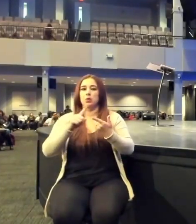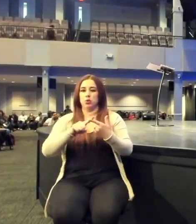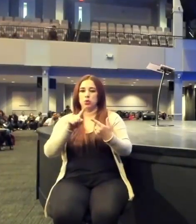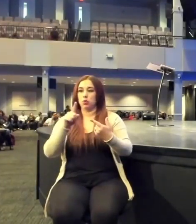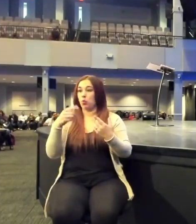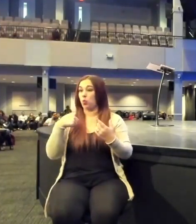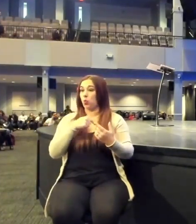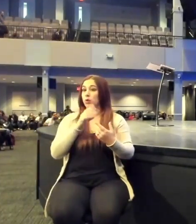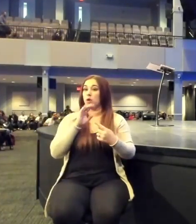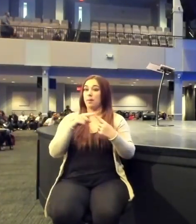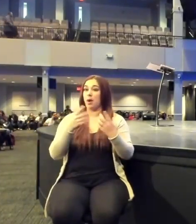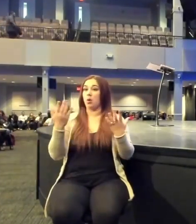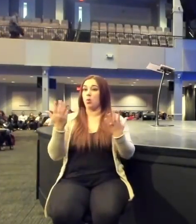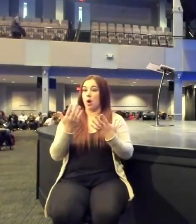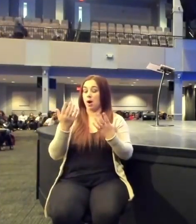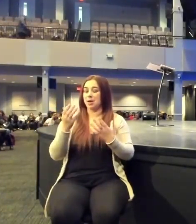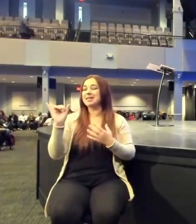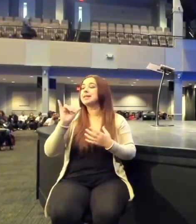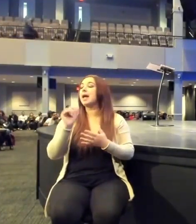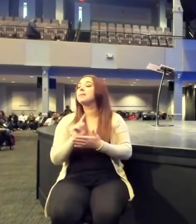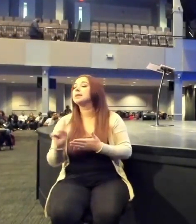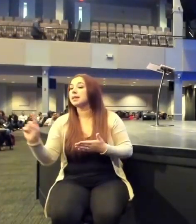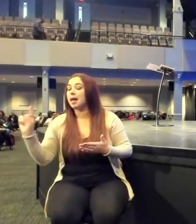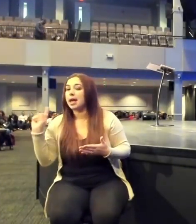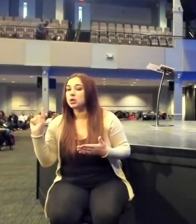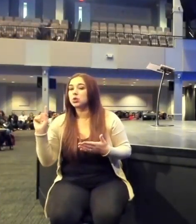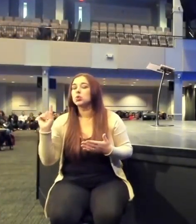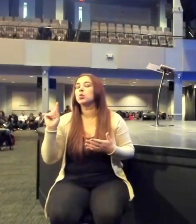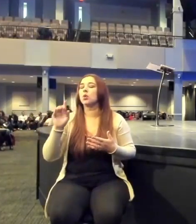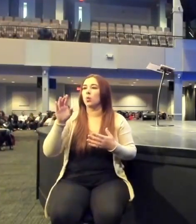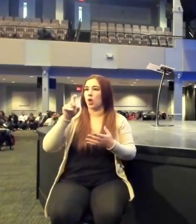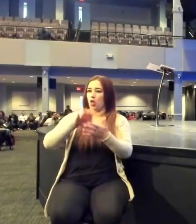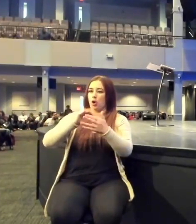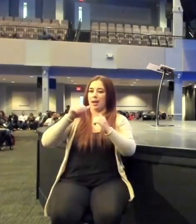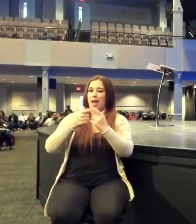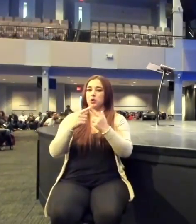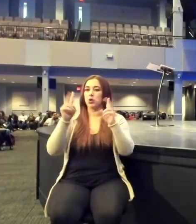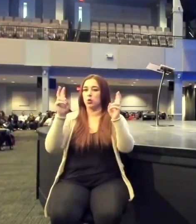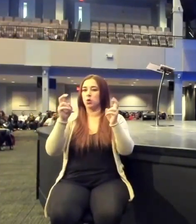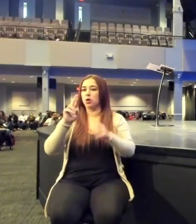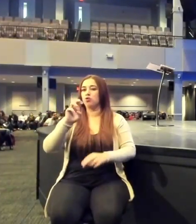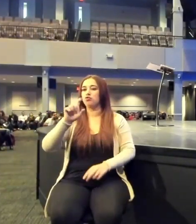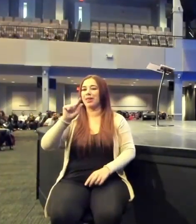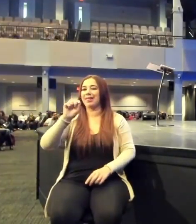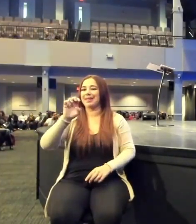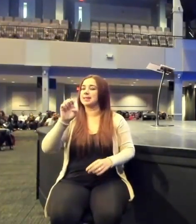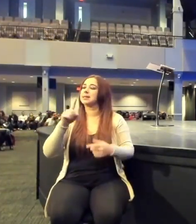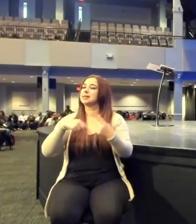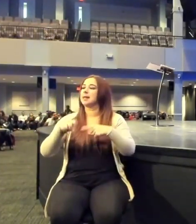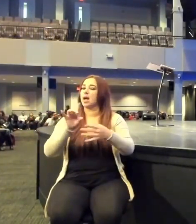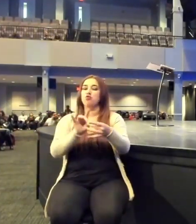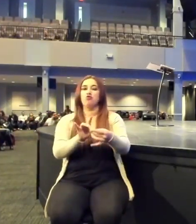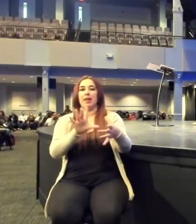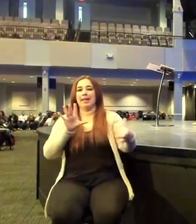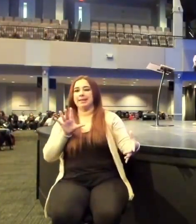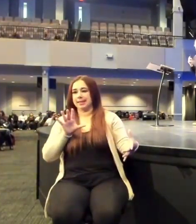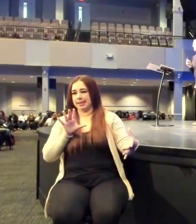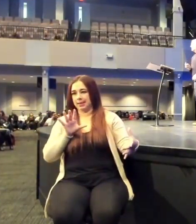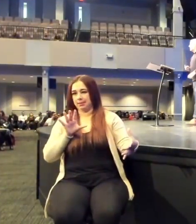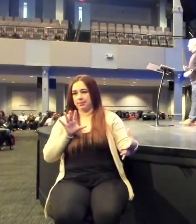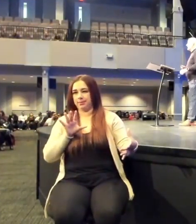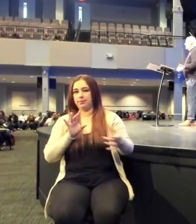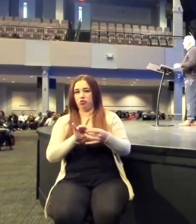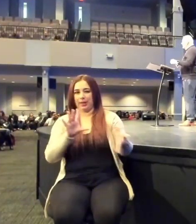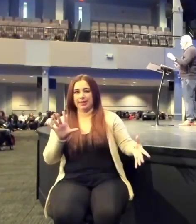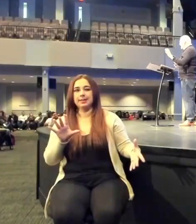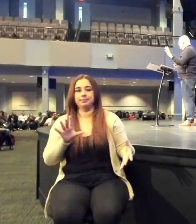word that we're going to talk about today is the same one we talked about last week, by learning how to release. Would you say that word with me again?